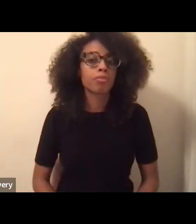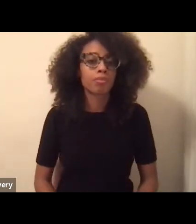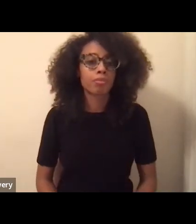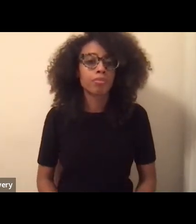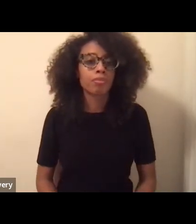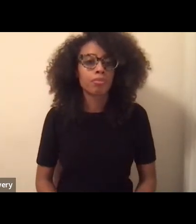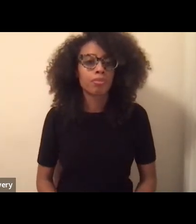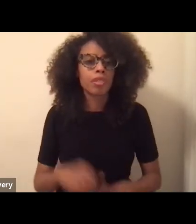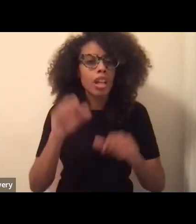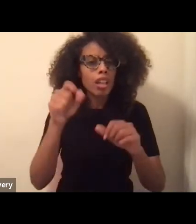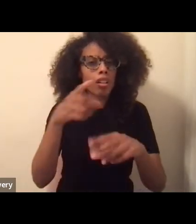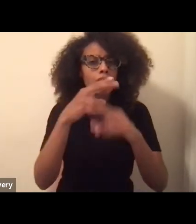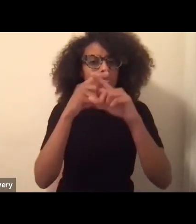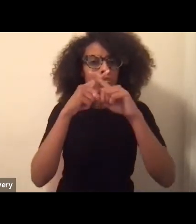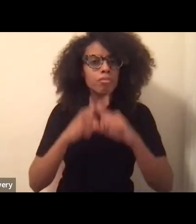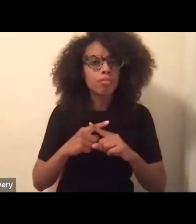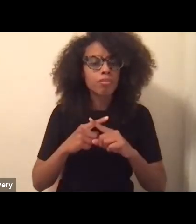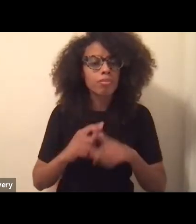Can you unmute?